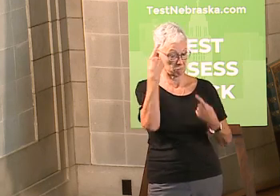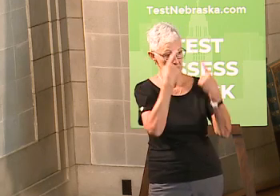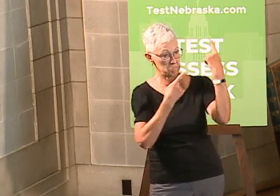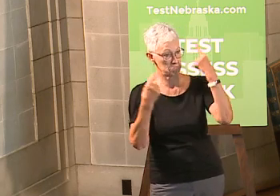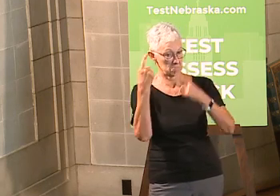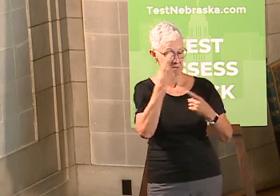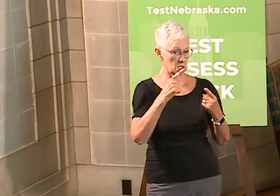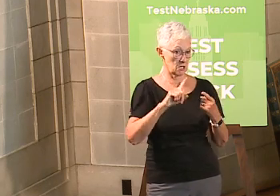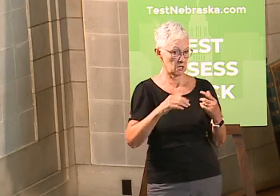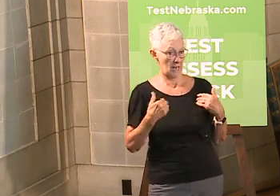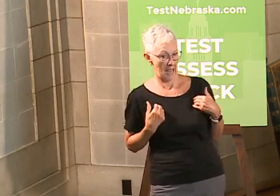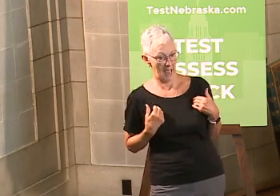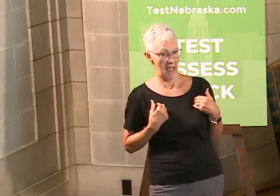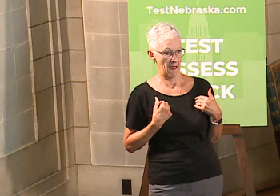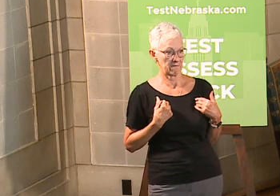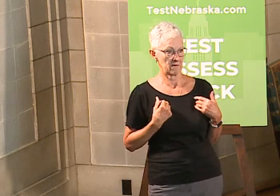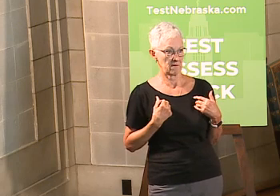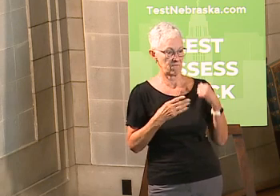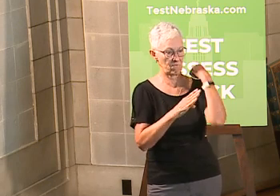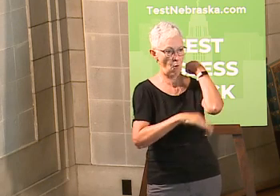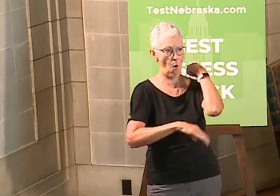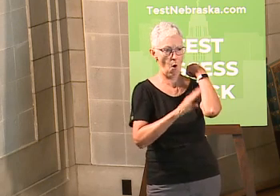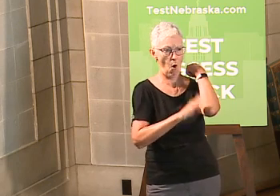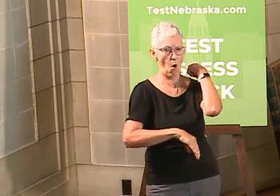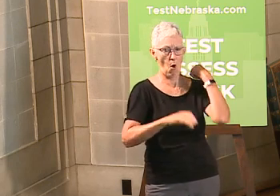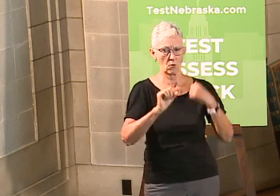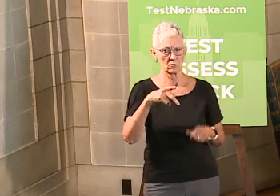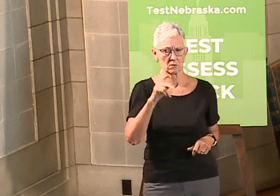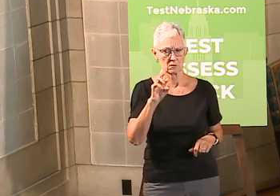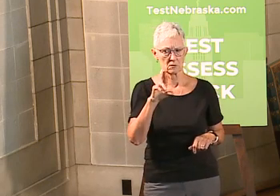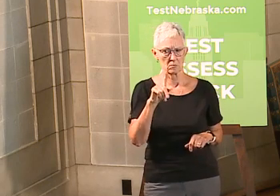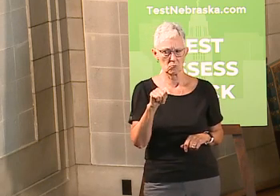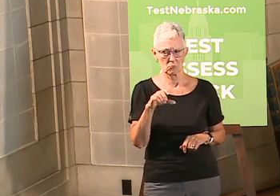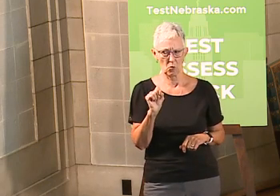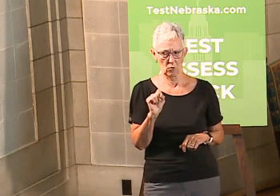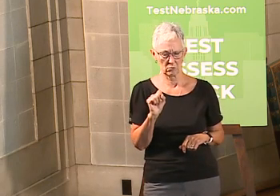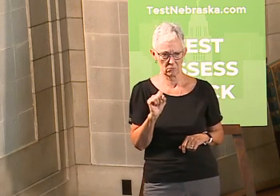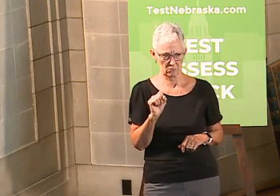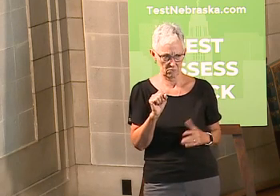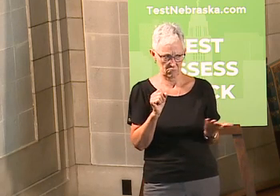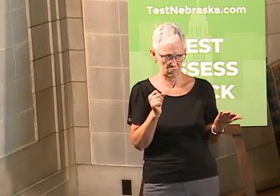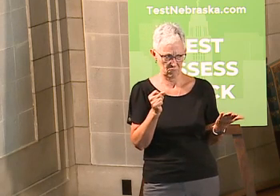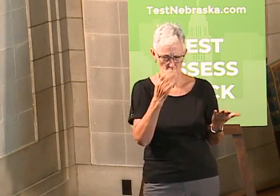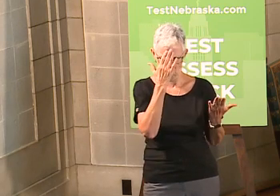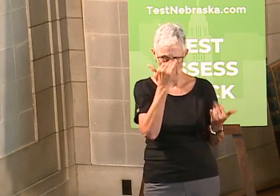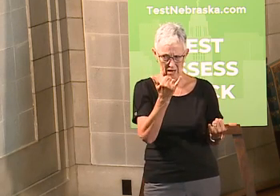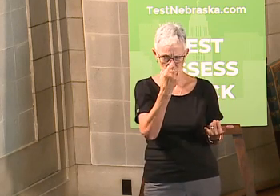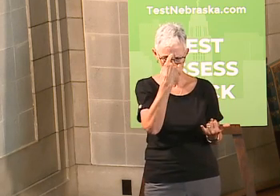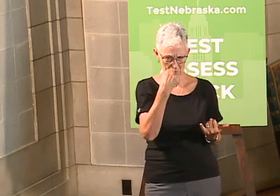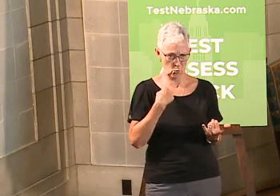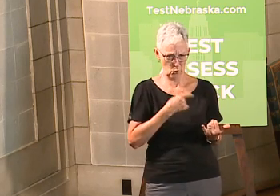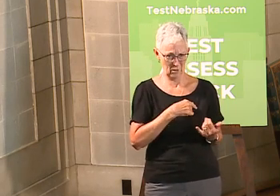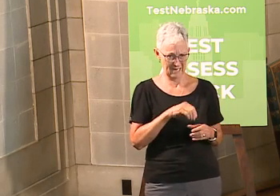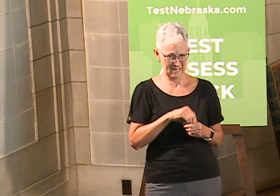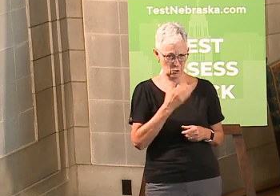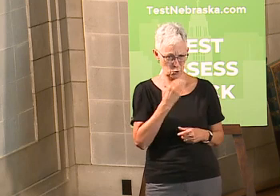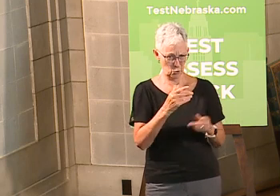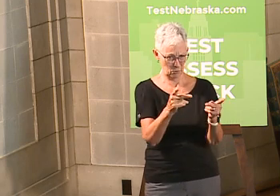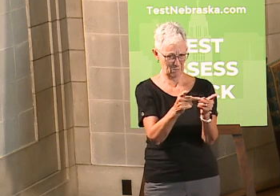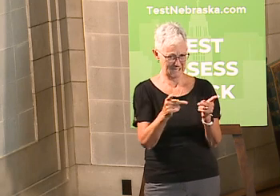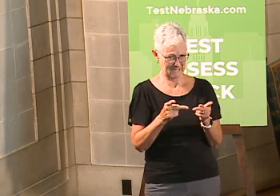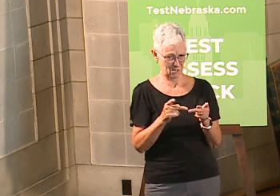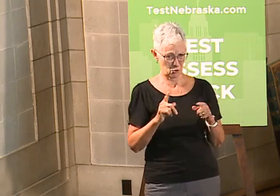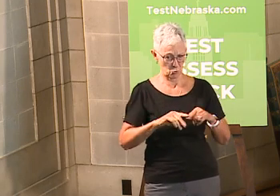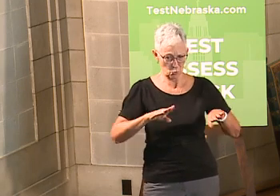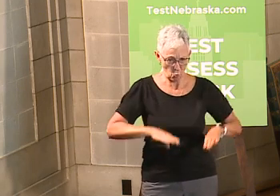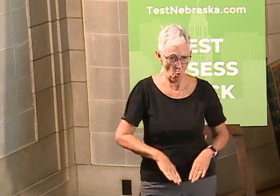Lincoln's numbers shooting up, why do you think we're still in a good position to argue that we're prepared to open up fall